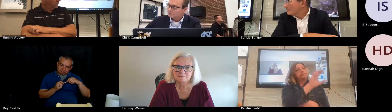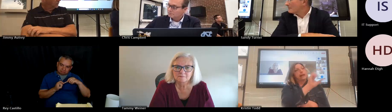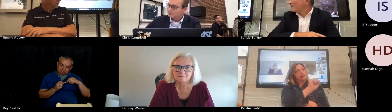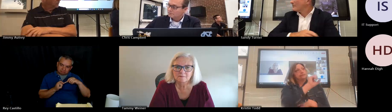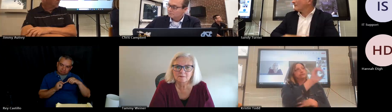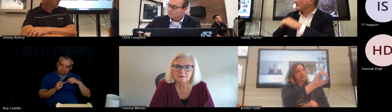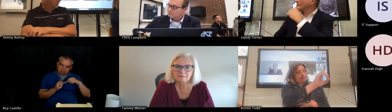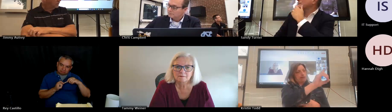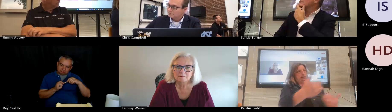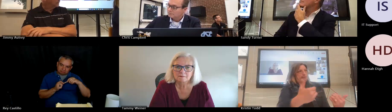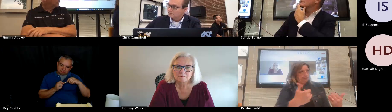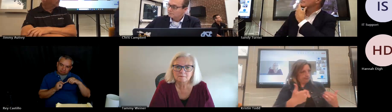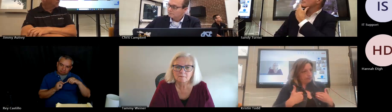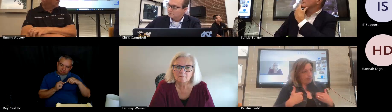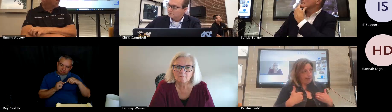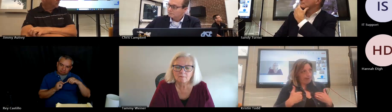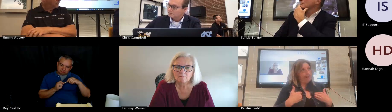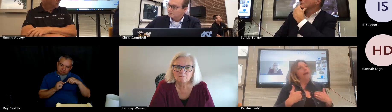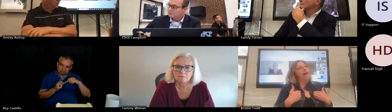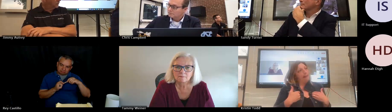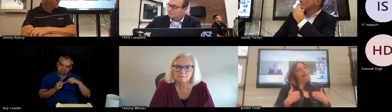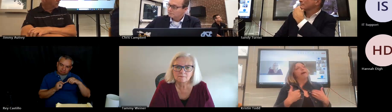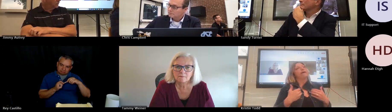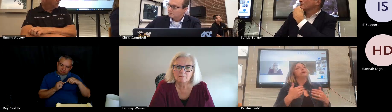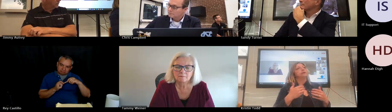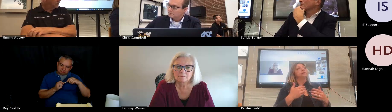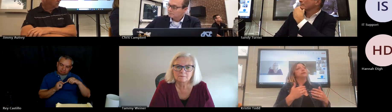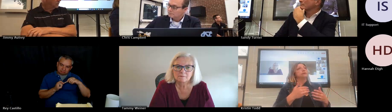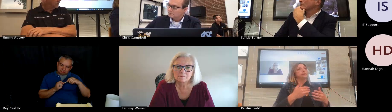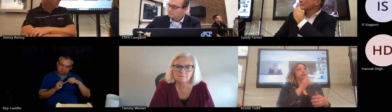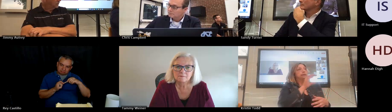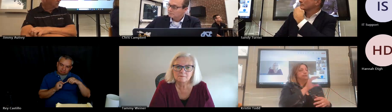provision for NCSD to have